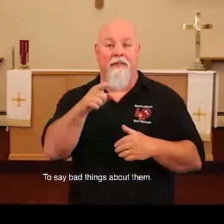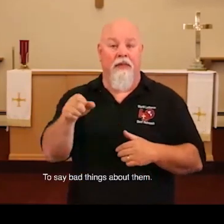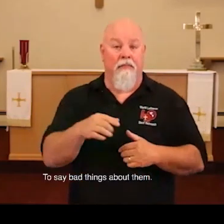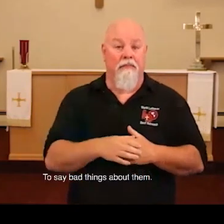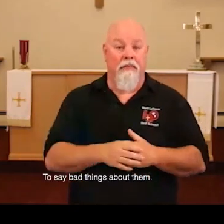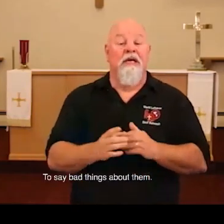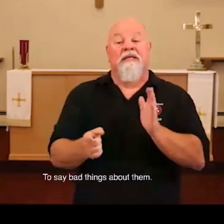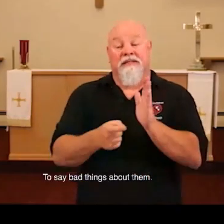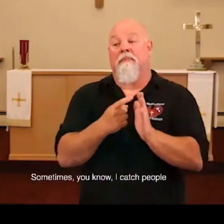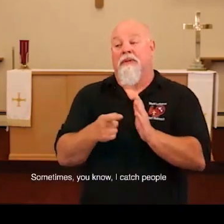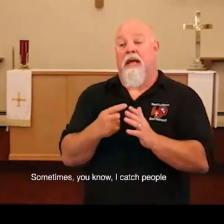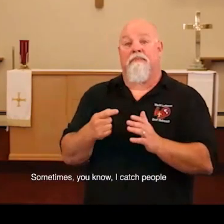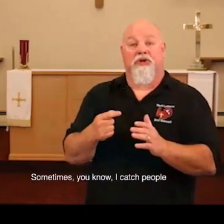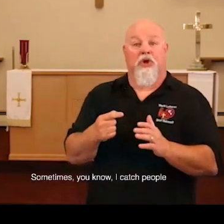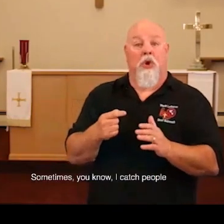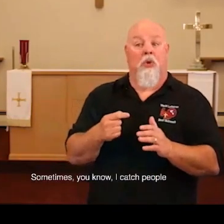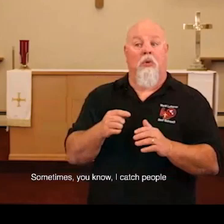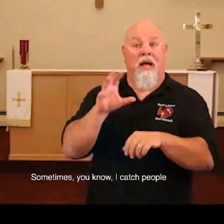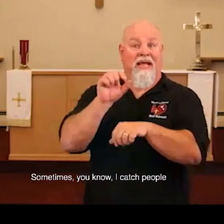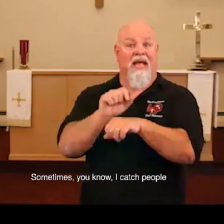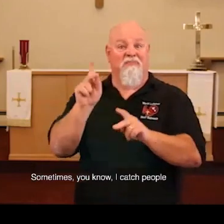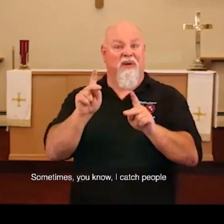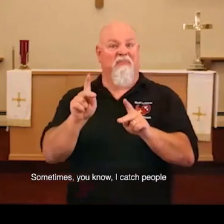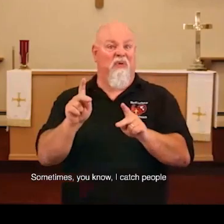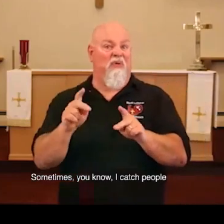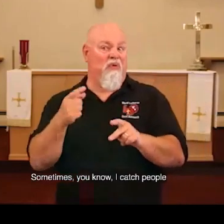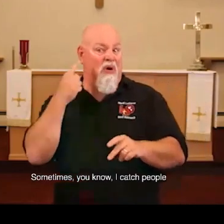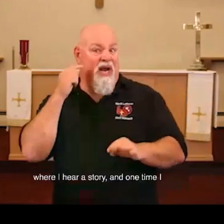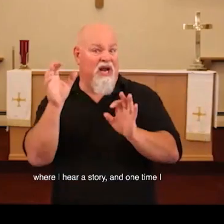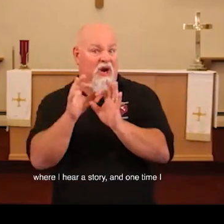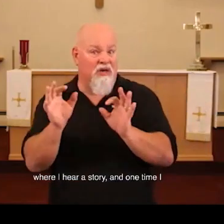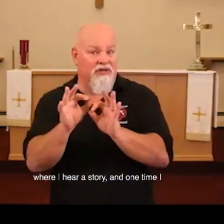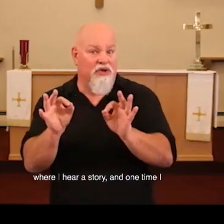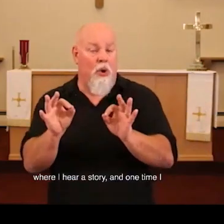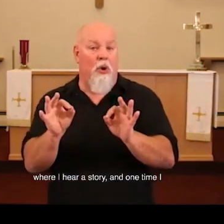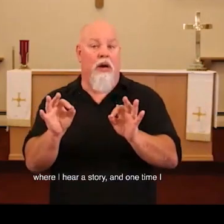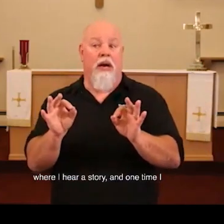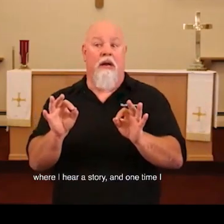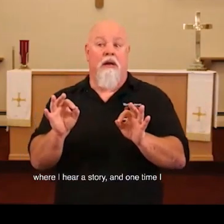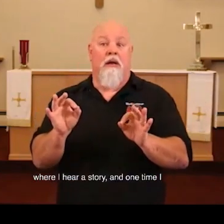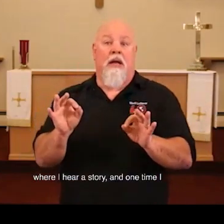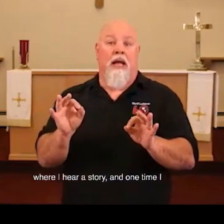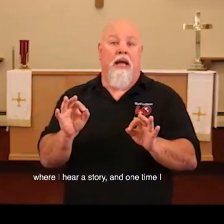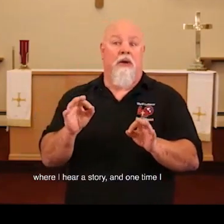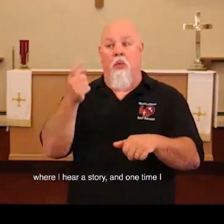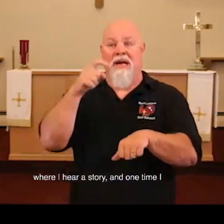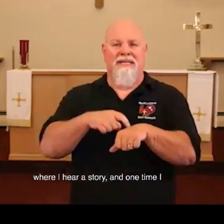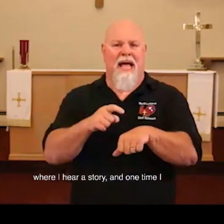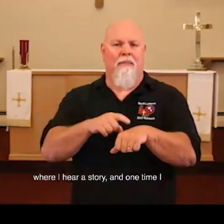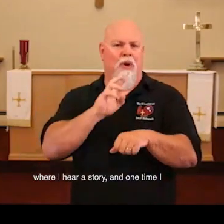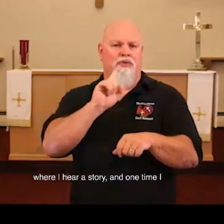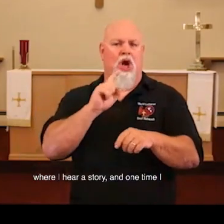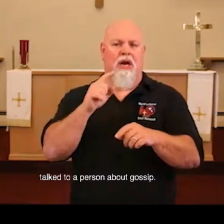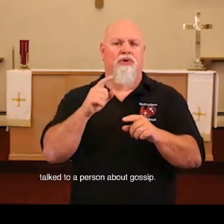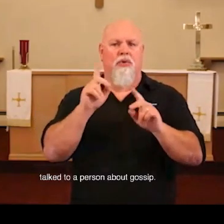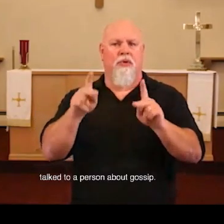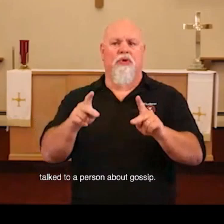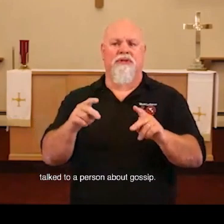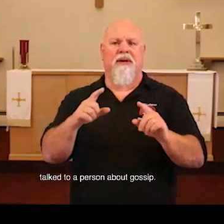about them. Sometimes, I catch people or I hear a story, and one time I'm talking to a person